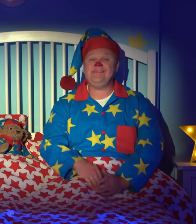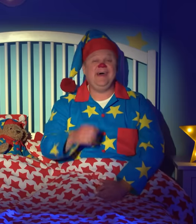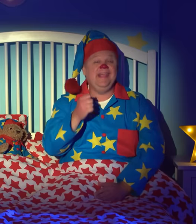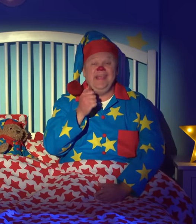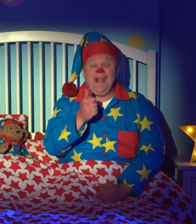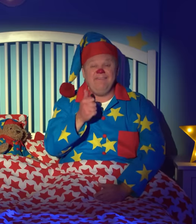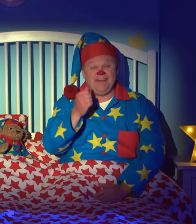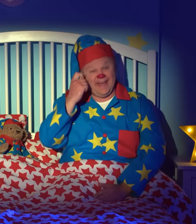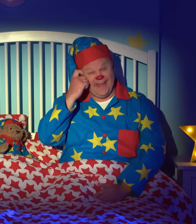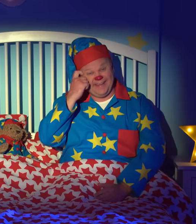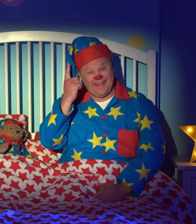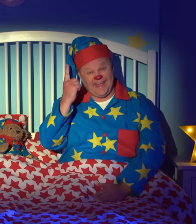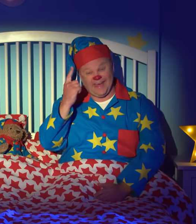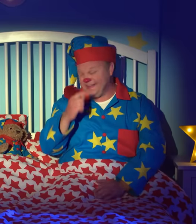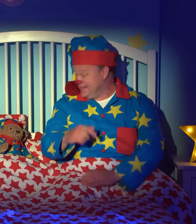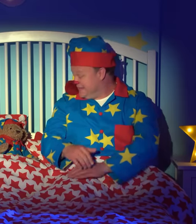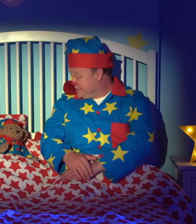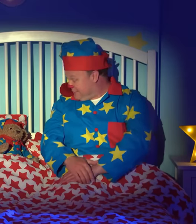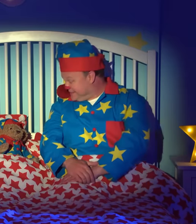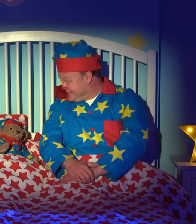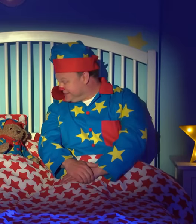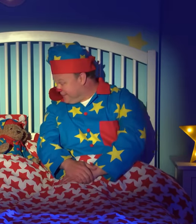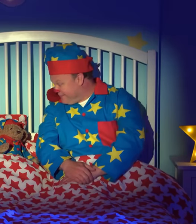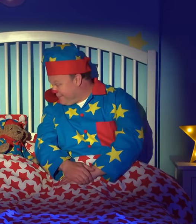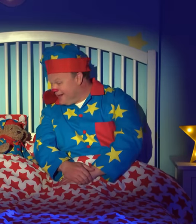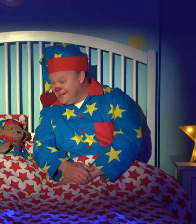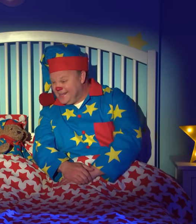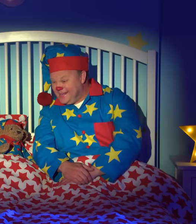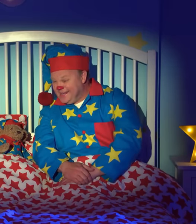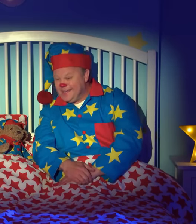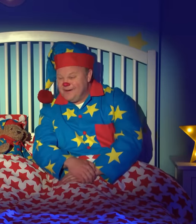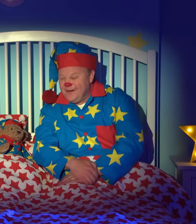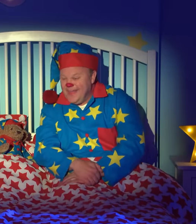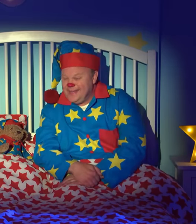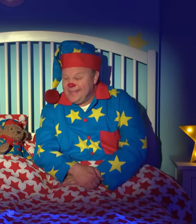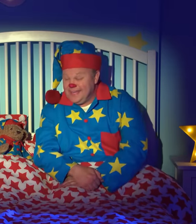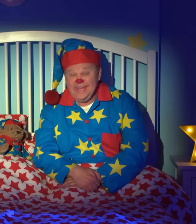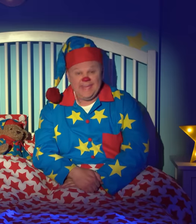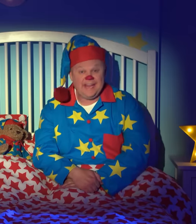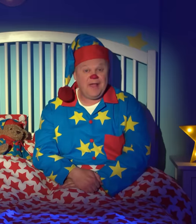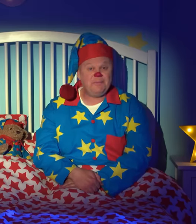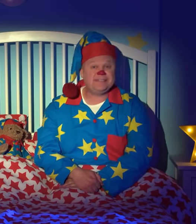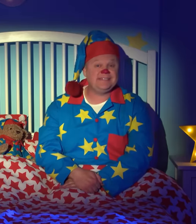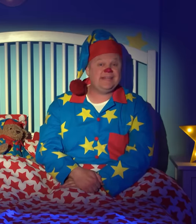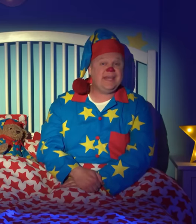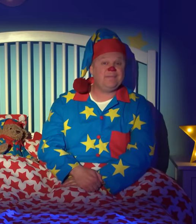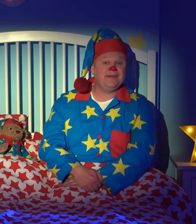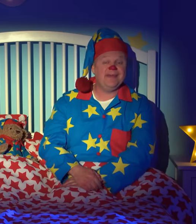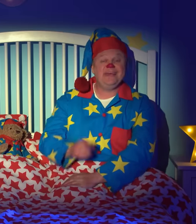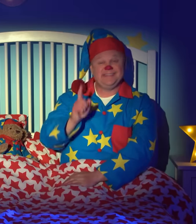a lovely idea. Shall we sing a song, everyone? Come on, then. It'll help us to sleep.